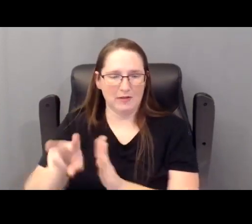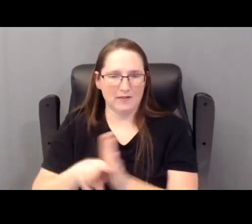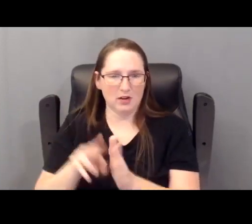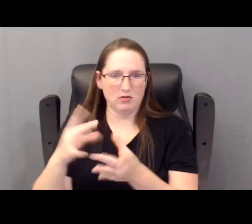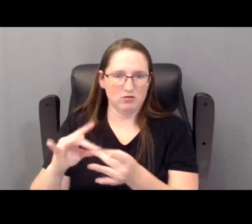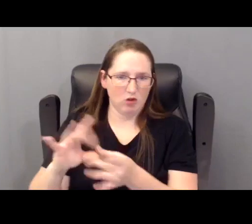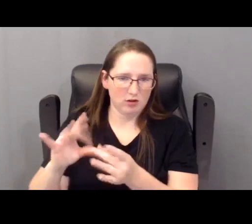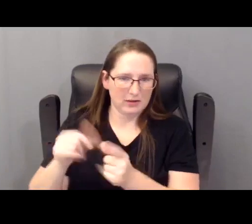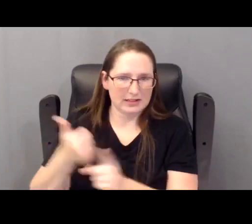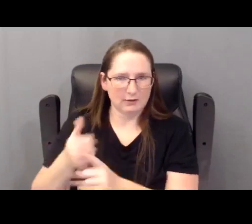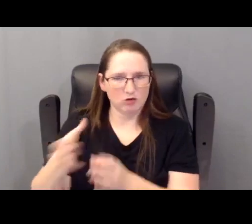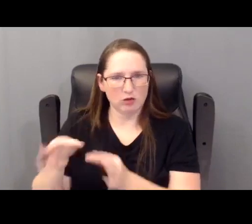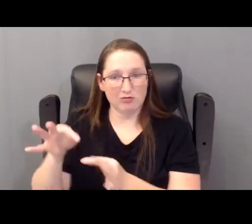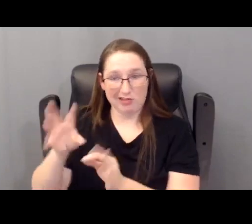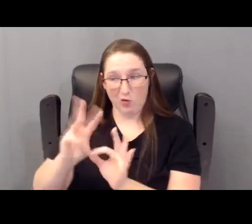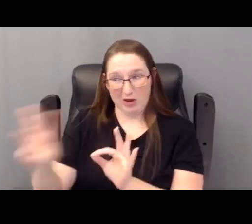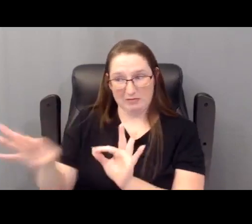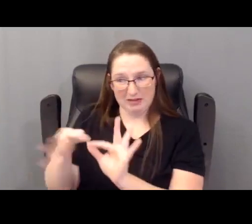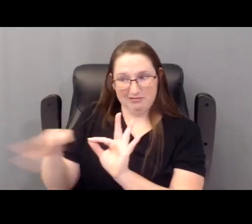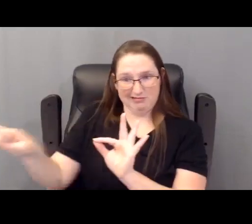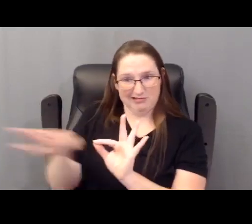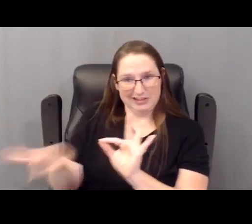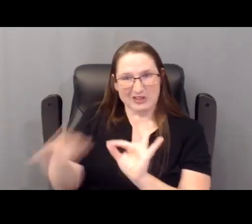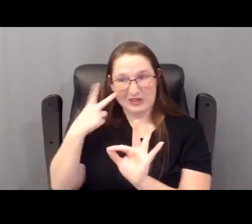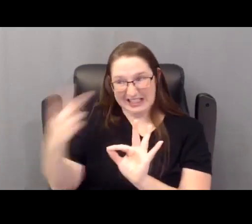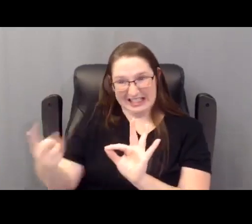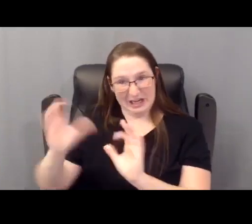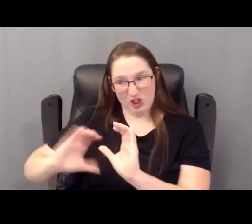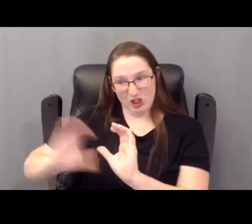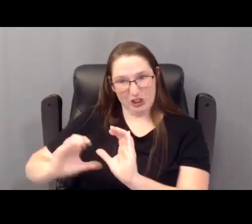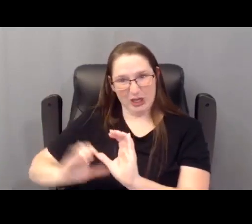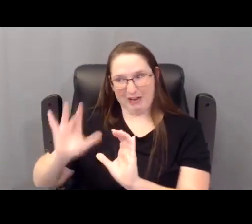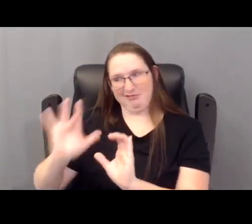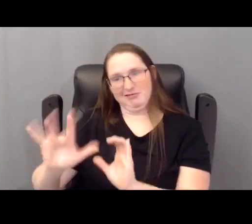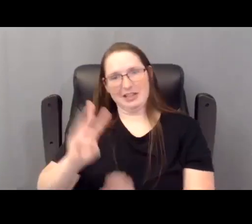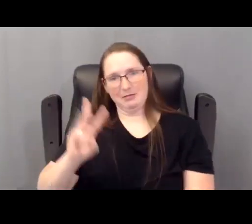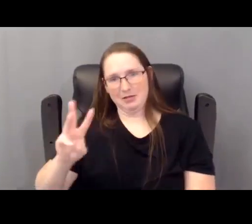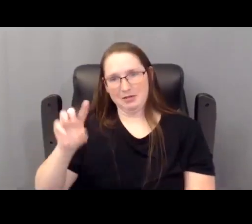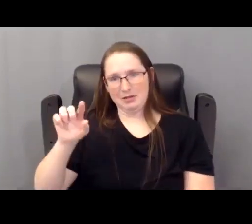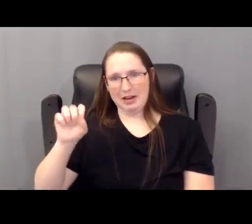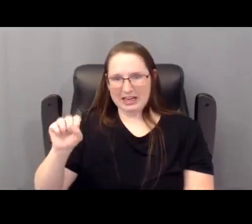put in the website. So when you look at the chat, that's